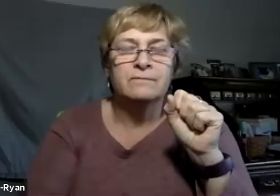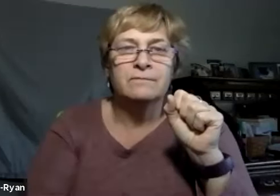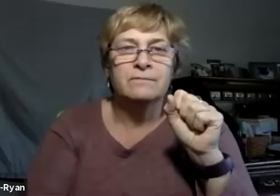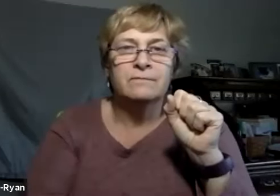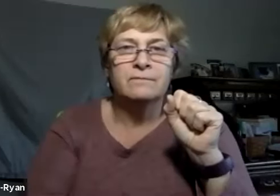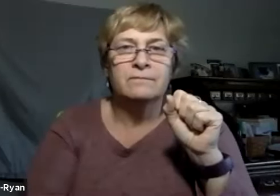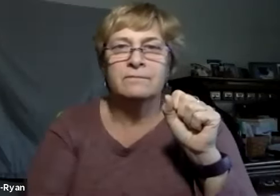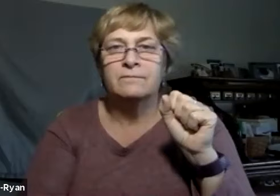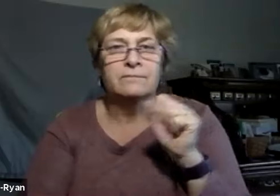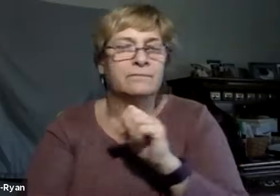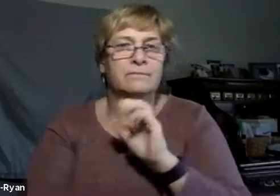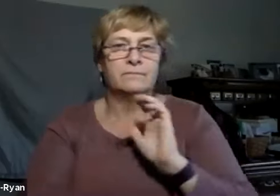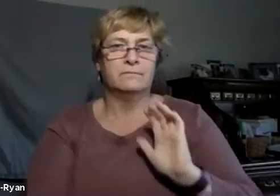freezing.